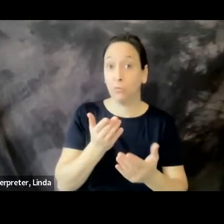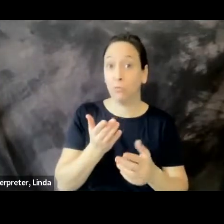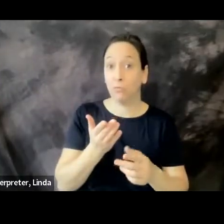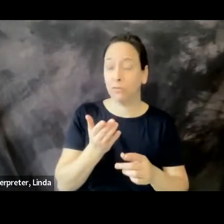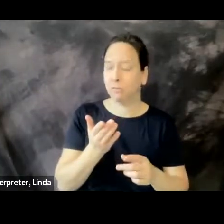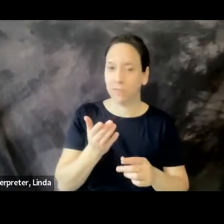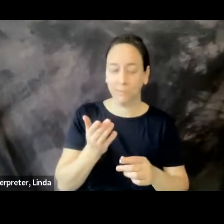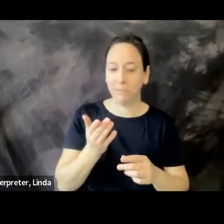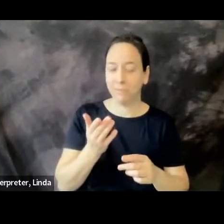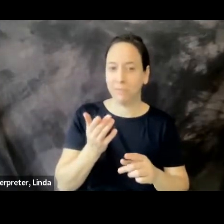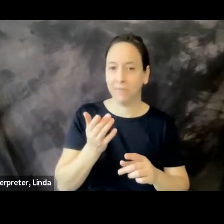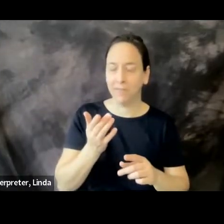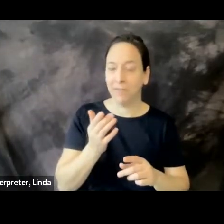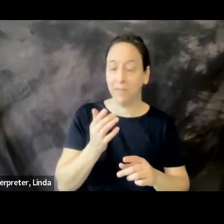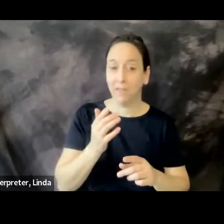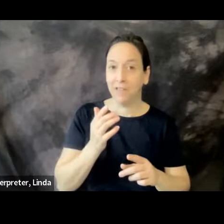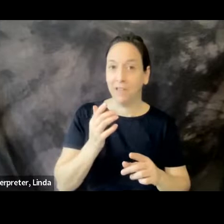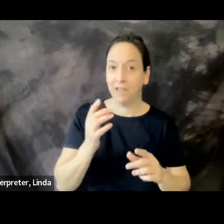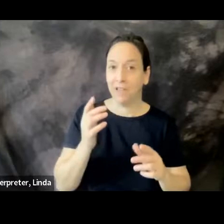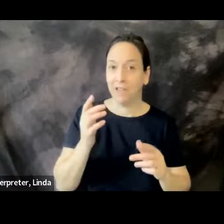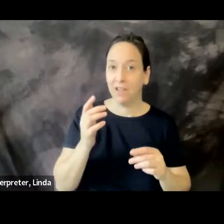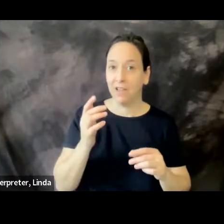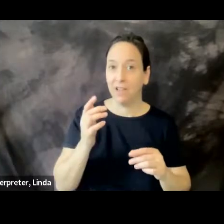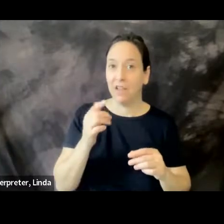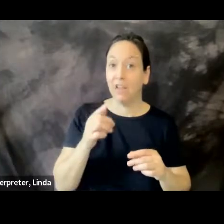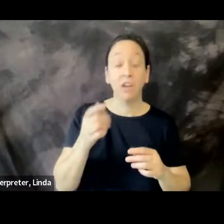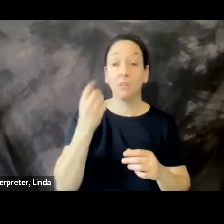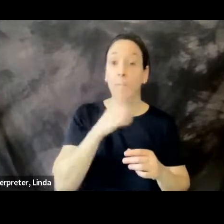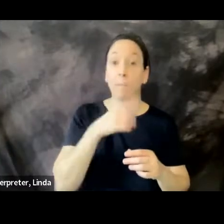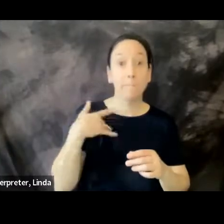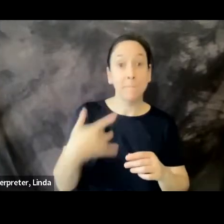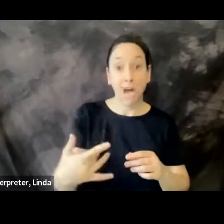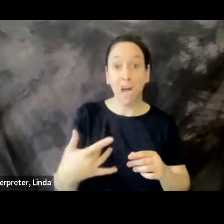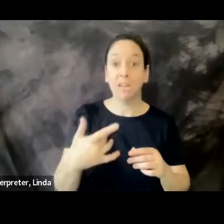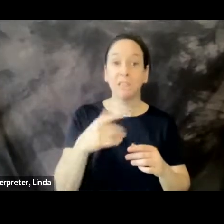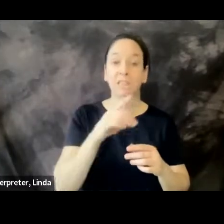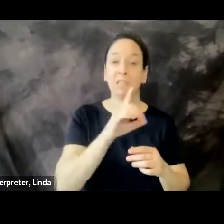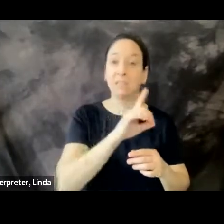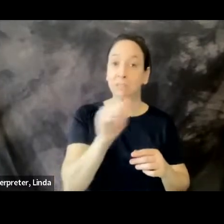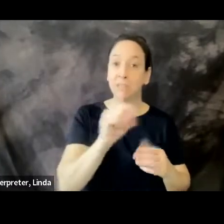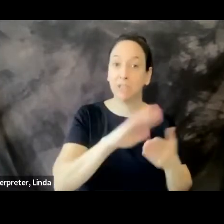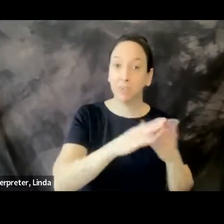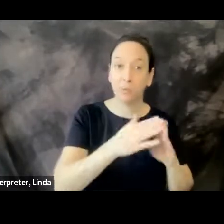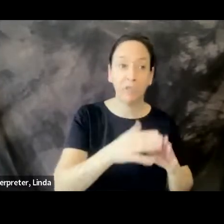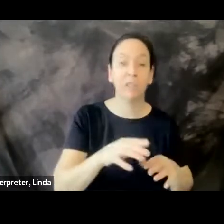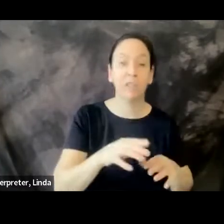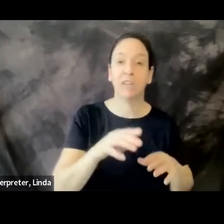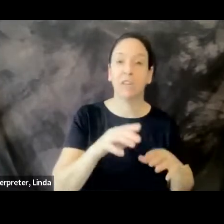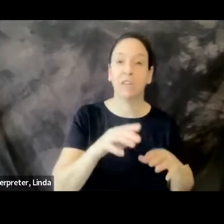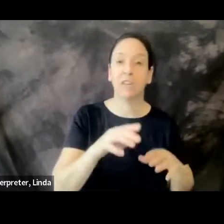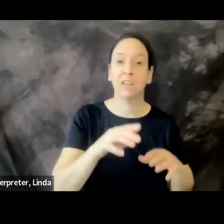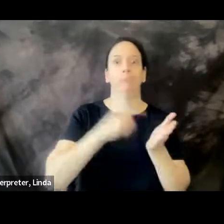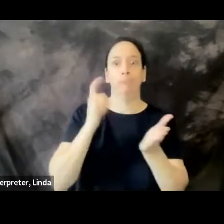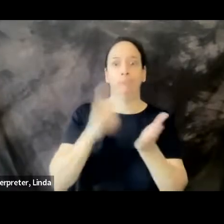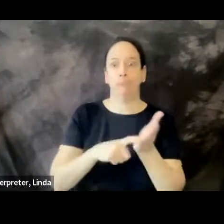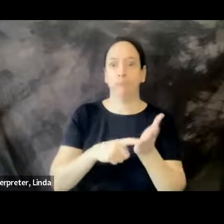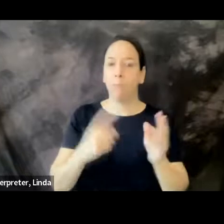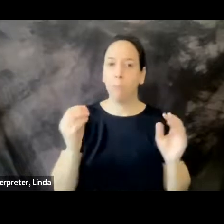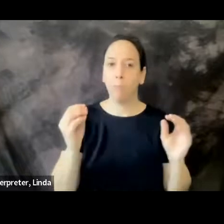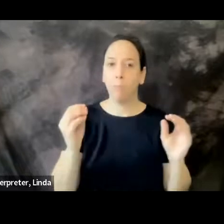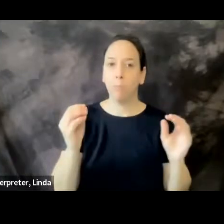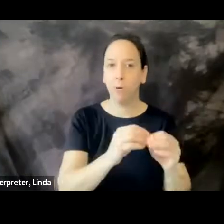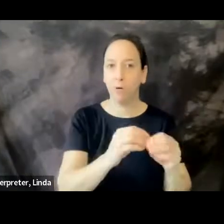one that is disproportionately detrimental on students of disabilities and from other marginalized communities, who will be more likely to